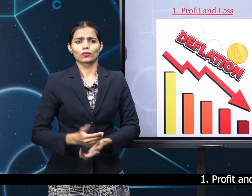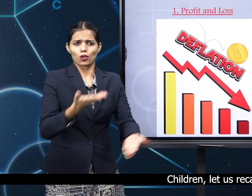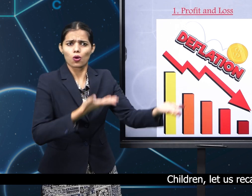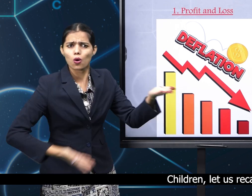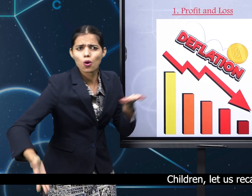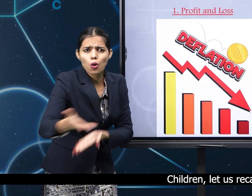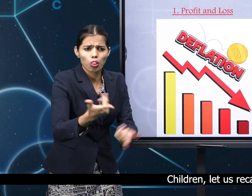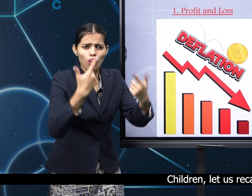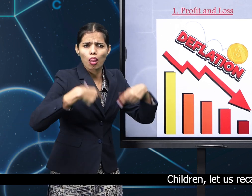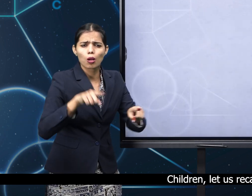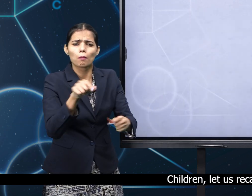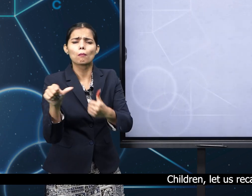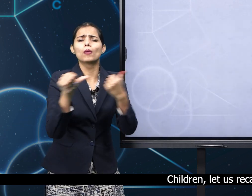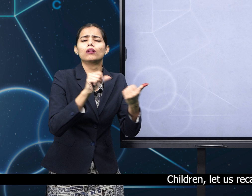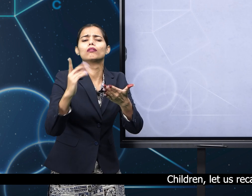Children, let's recall the lesson.